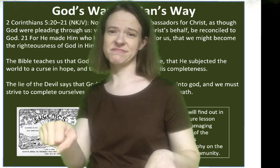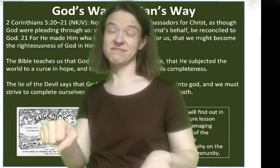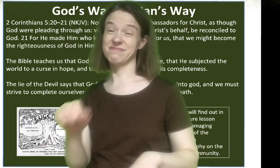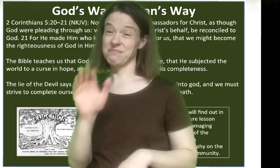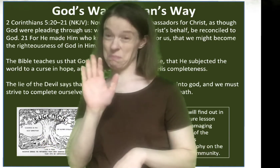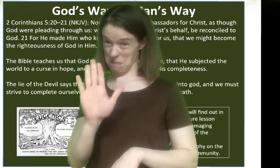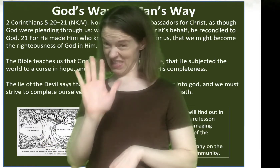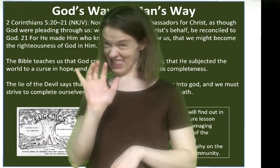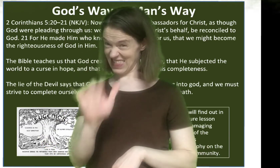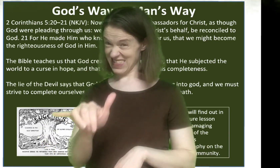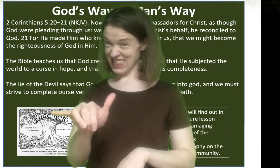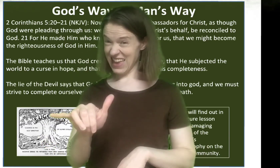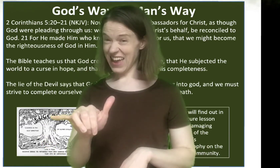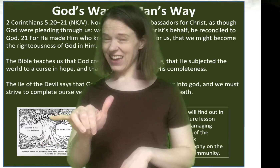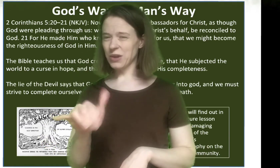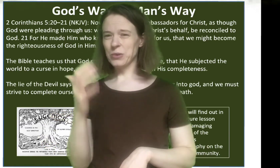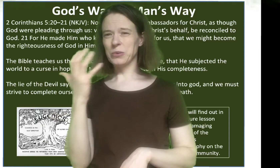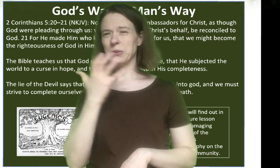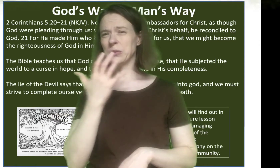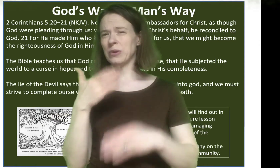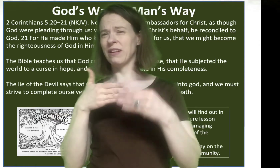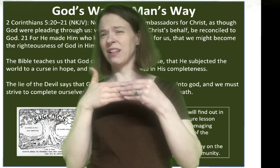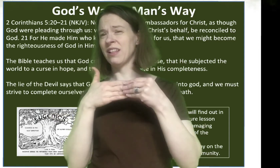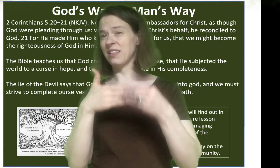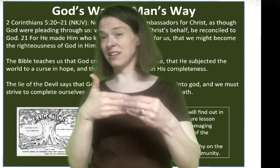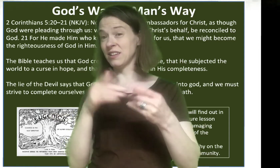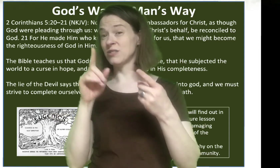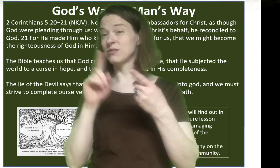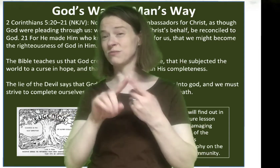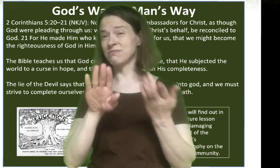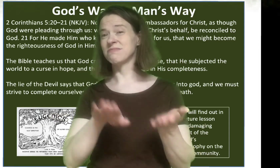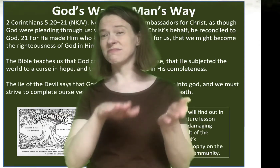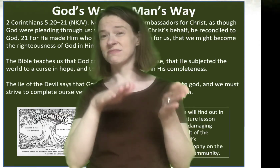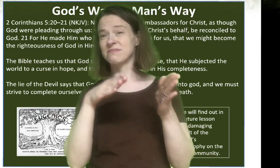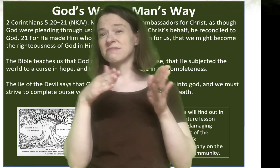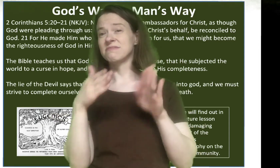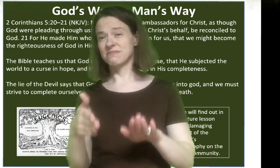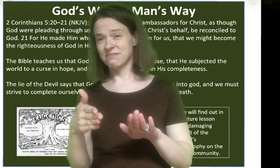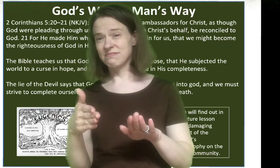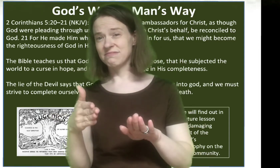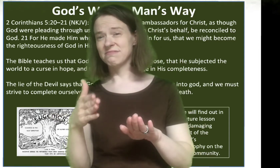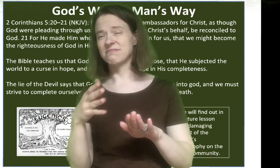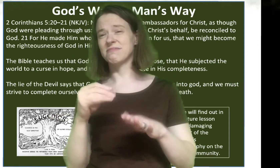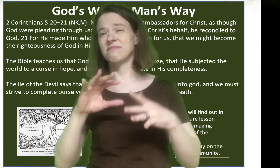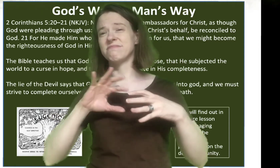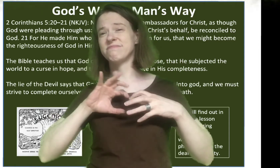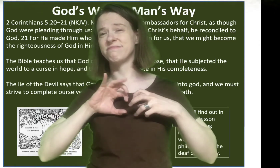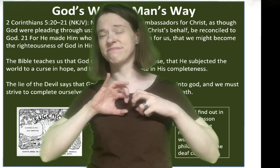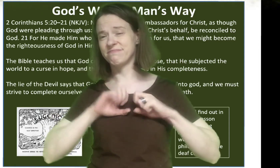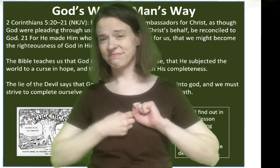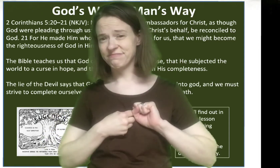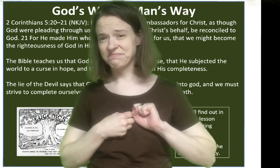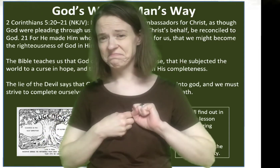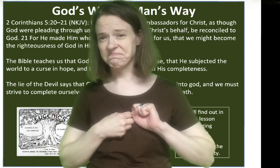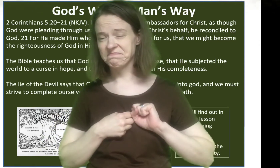God because we can. But that leads to death and heartache.